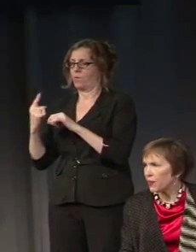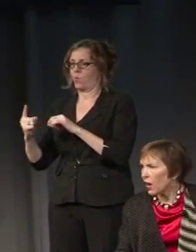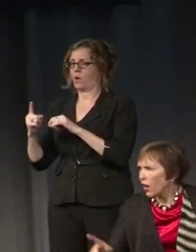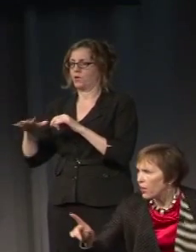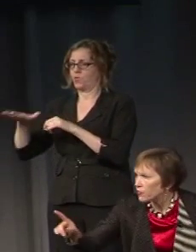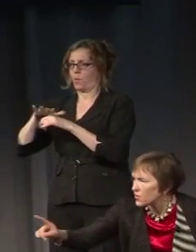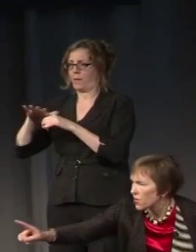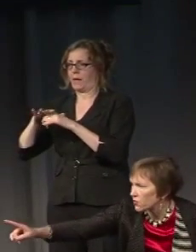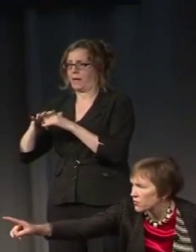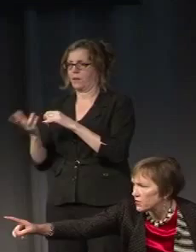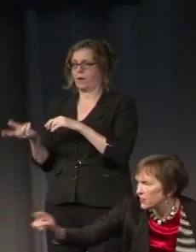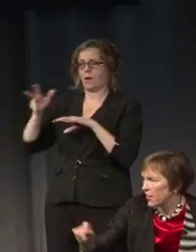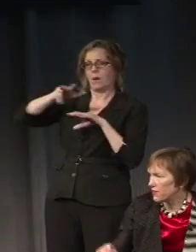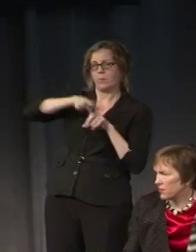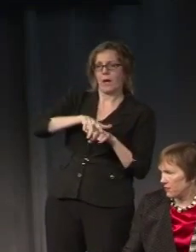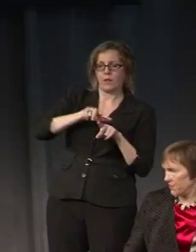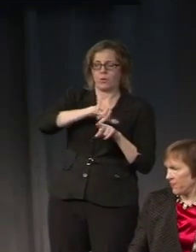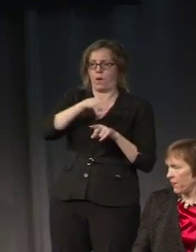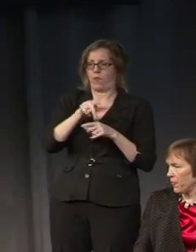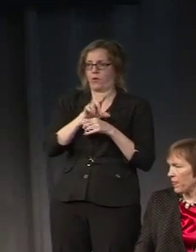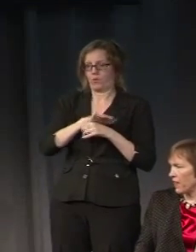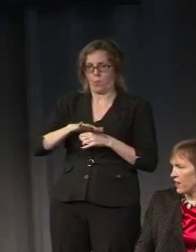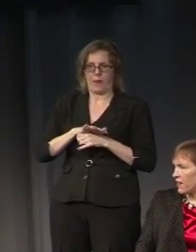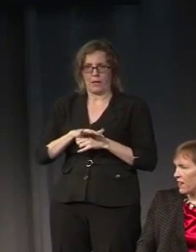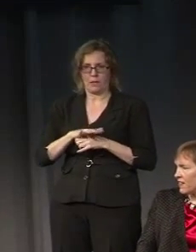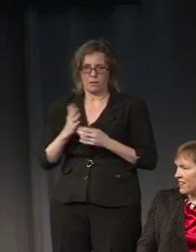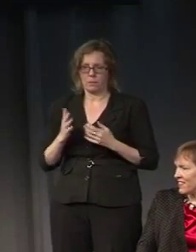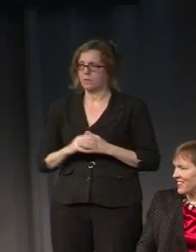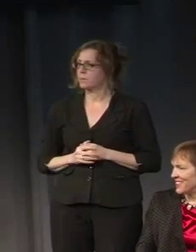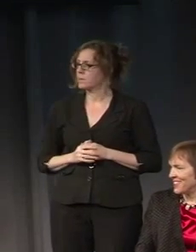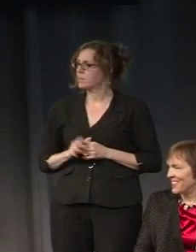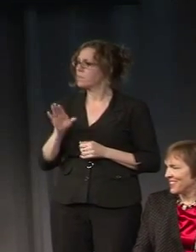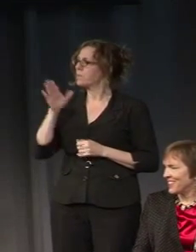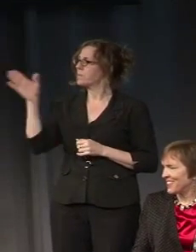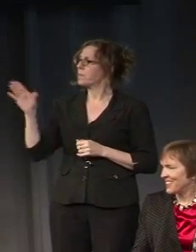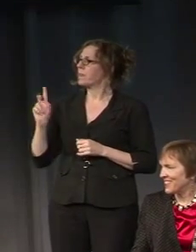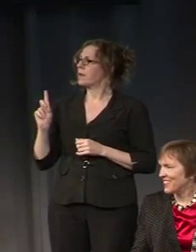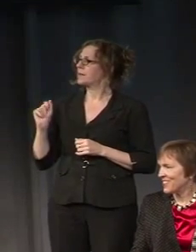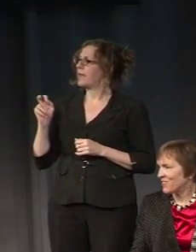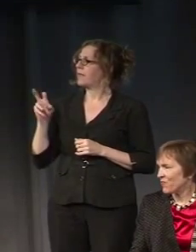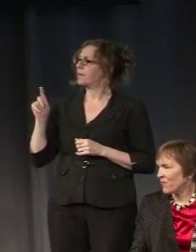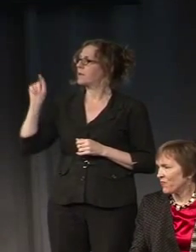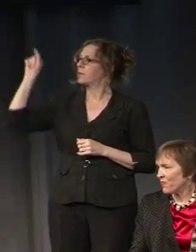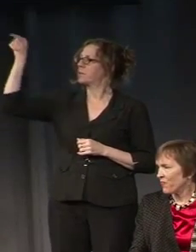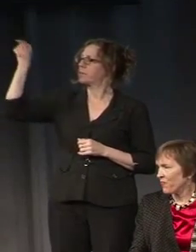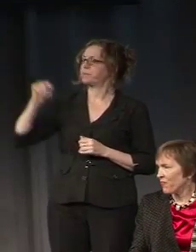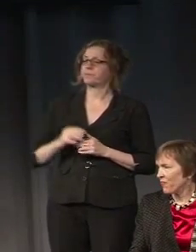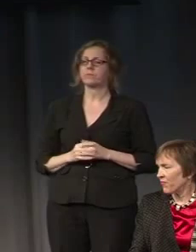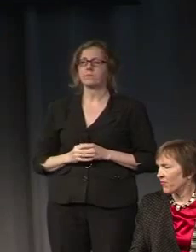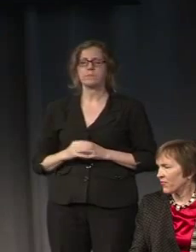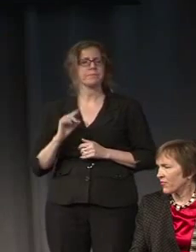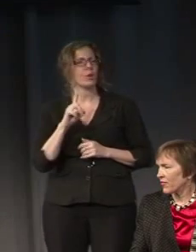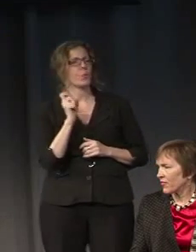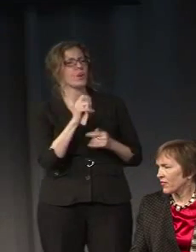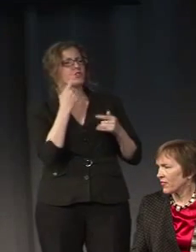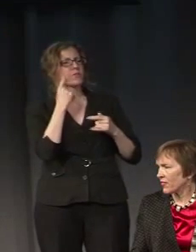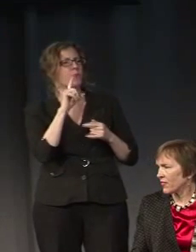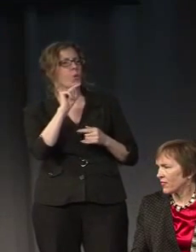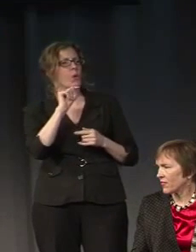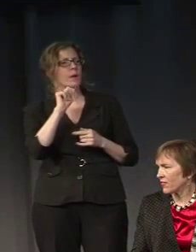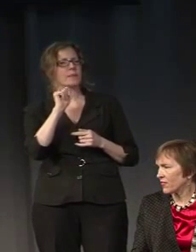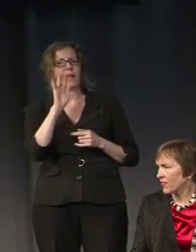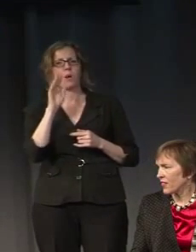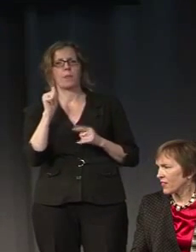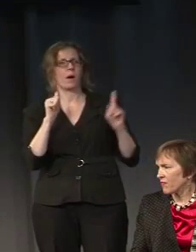another. So, David. So I do have a question for Tauba about modeling of